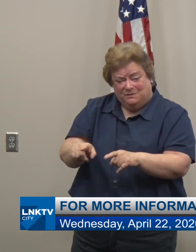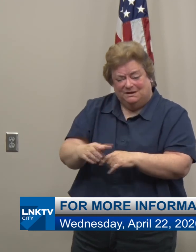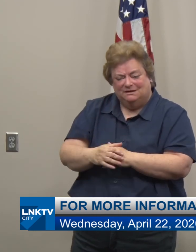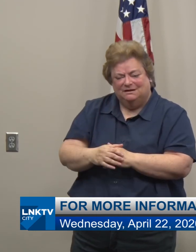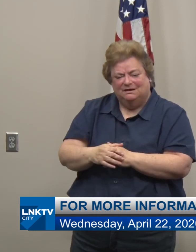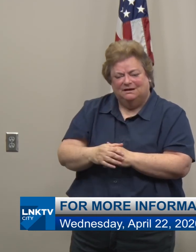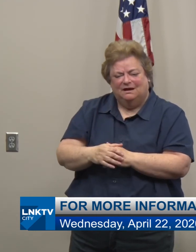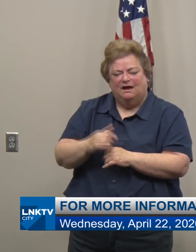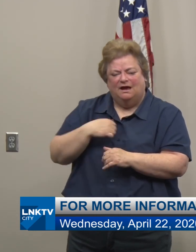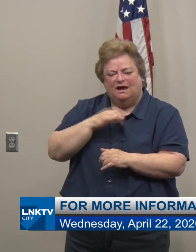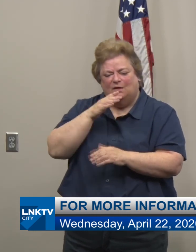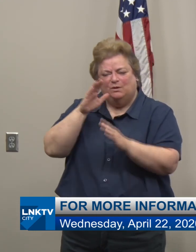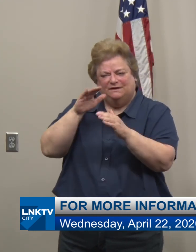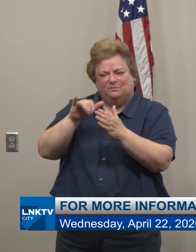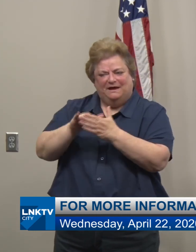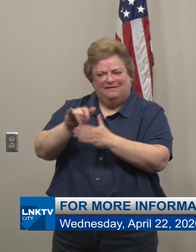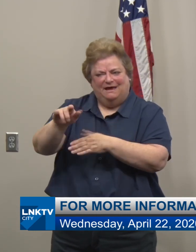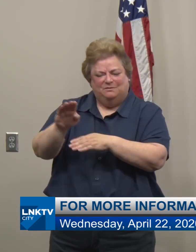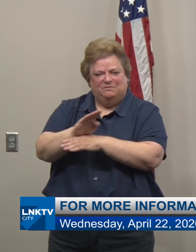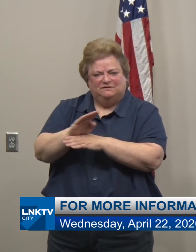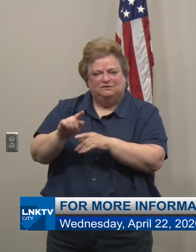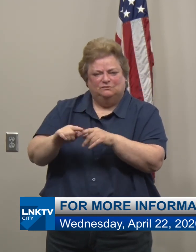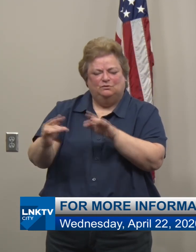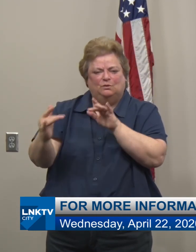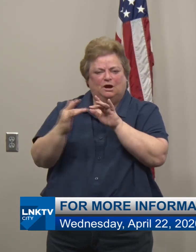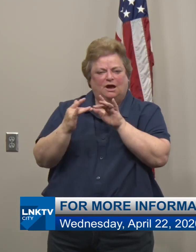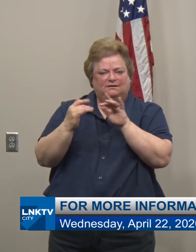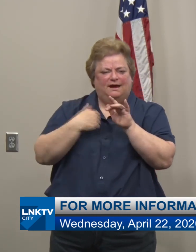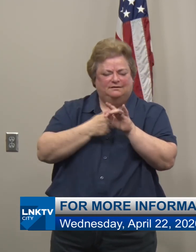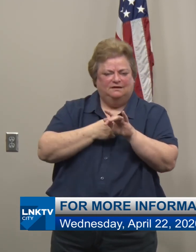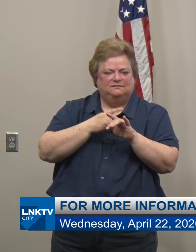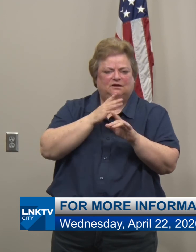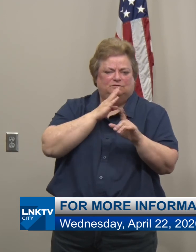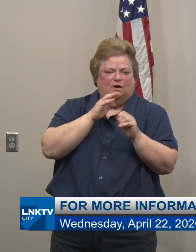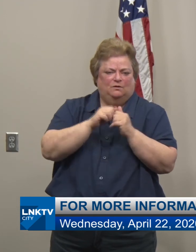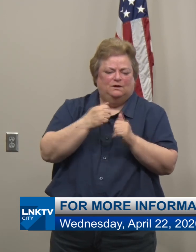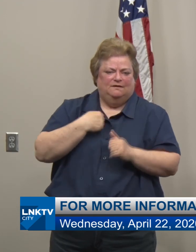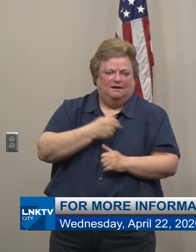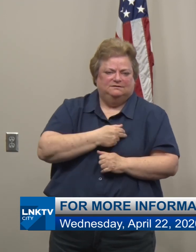certainly I would expect the business to contact us and talk to us.